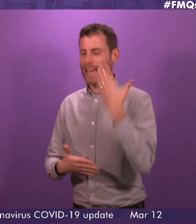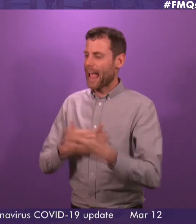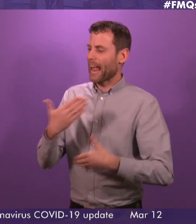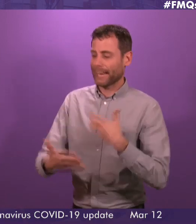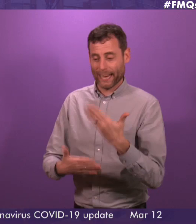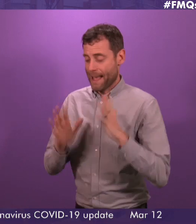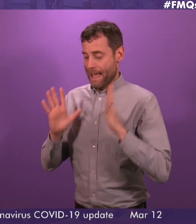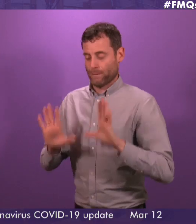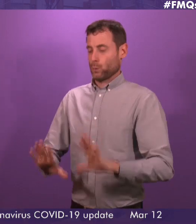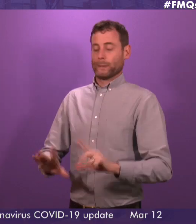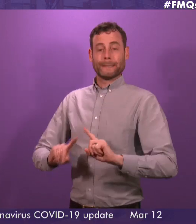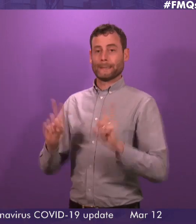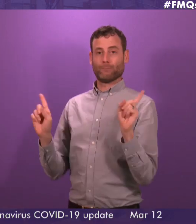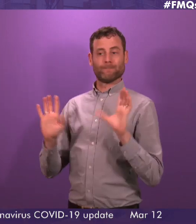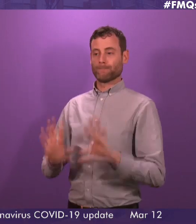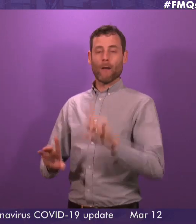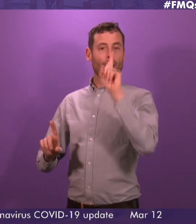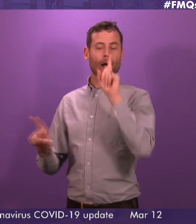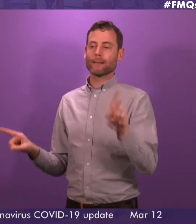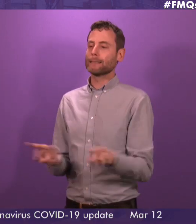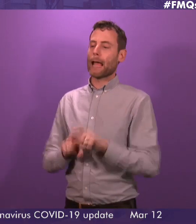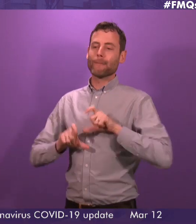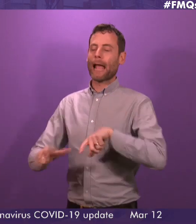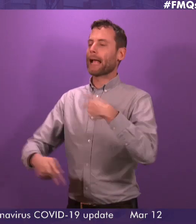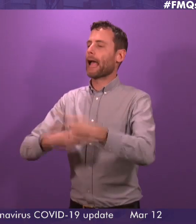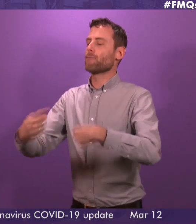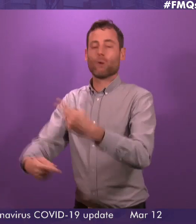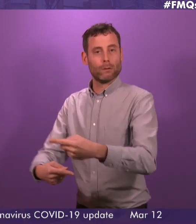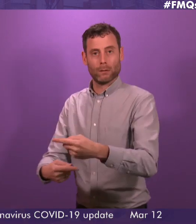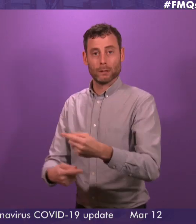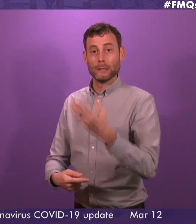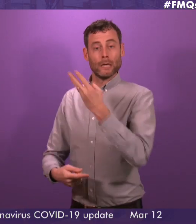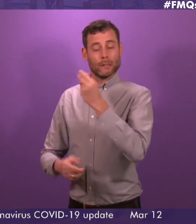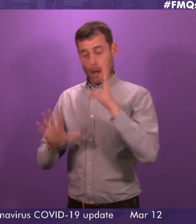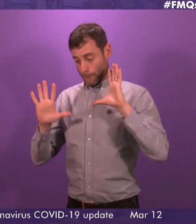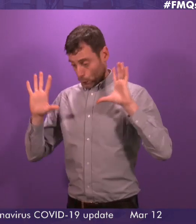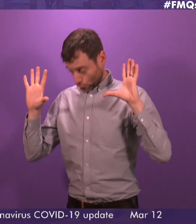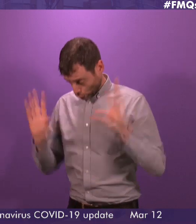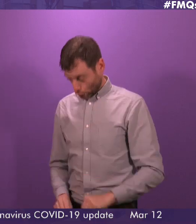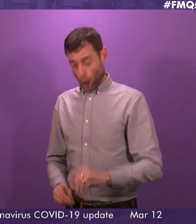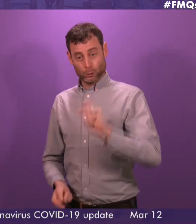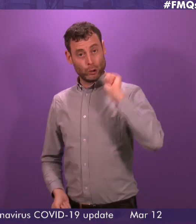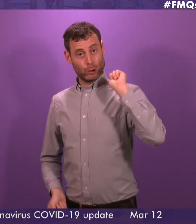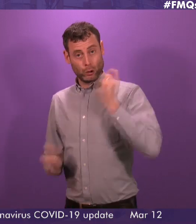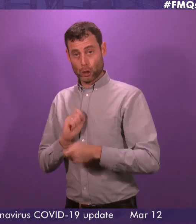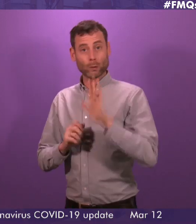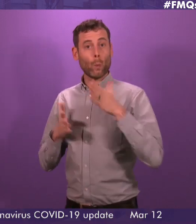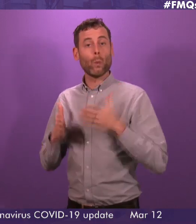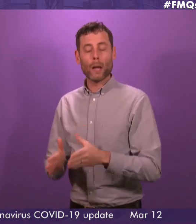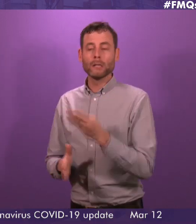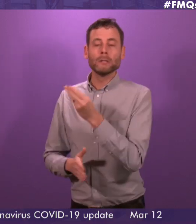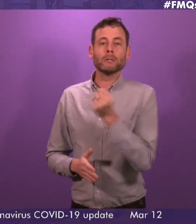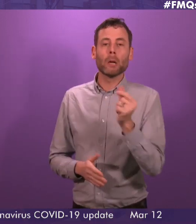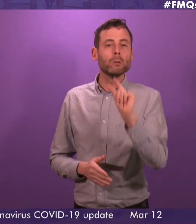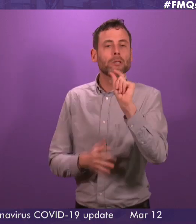Life will change for all of us. For some of us, it will be more dramatic a change than for others,